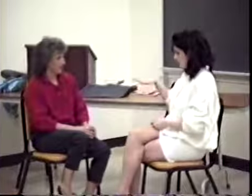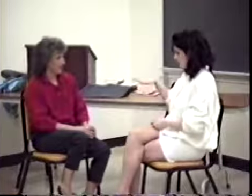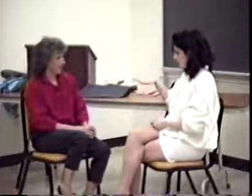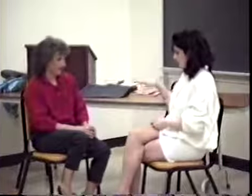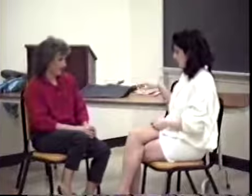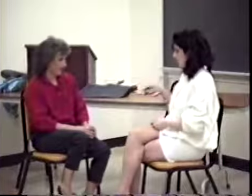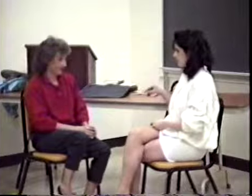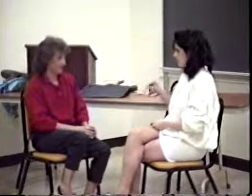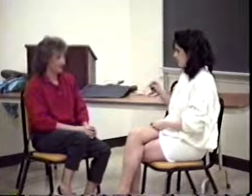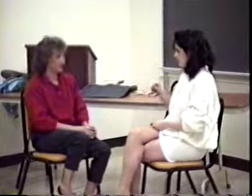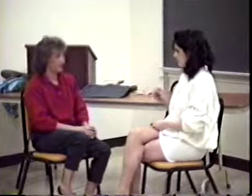And my son,